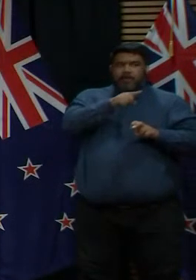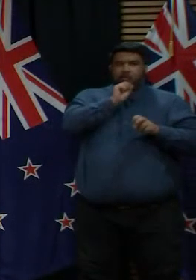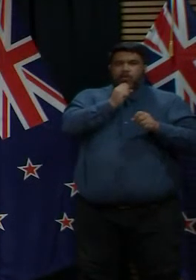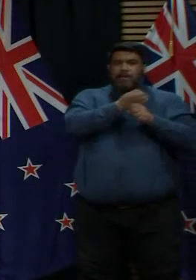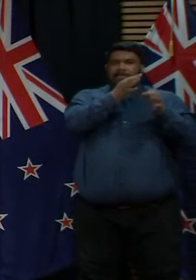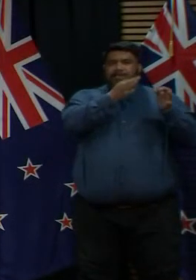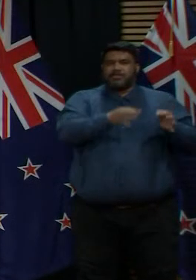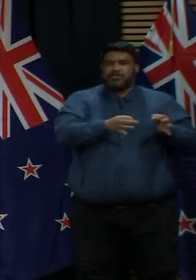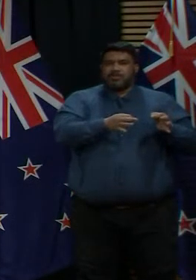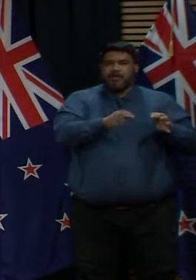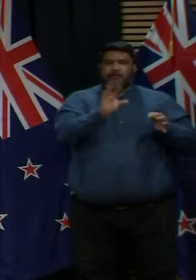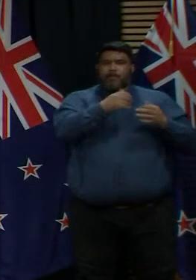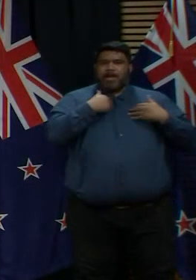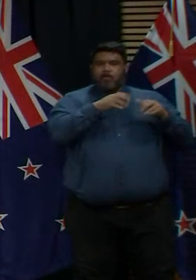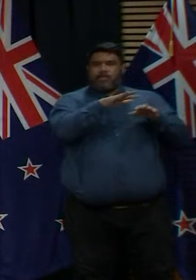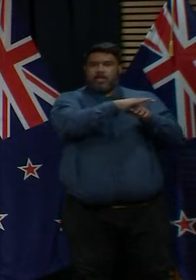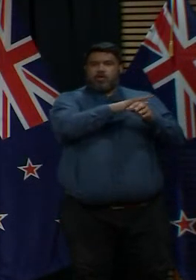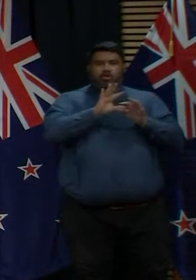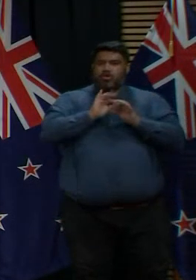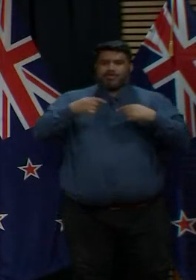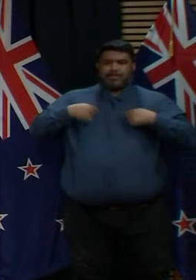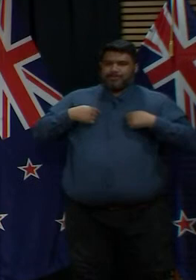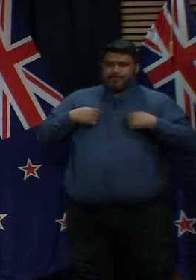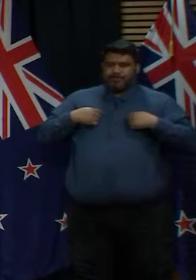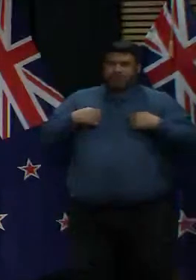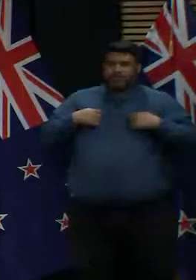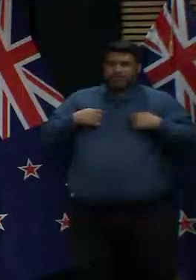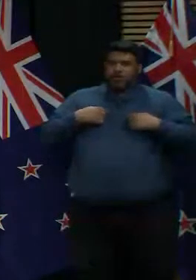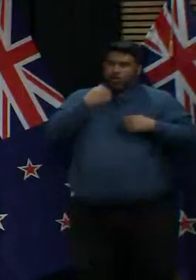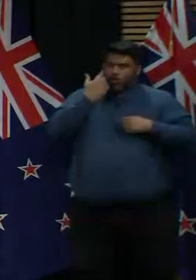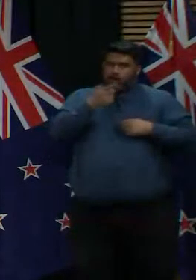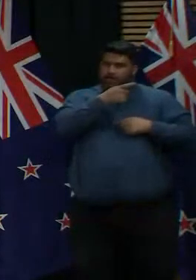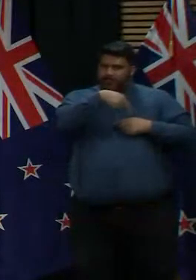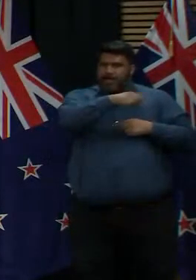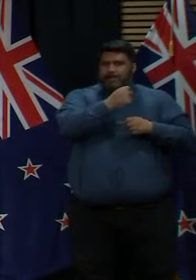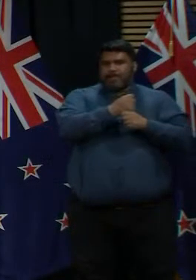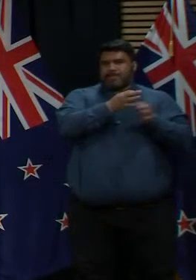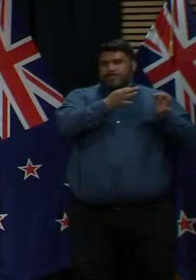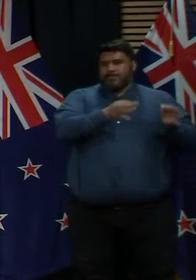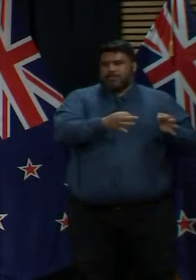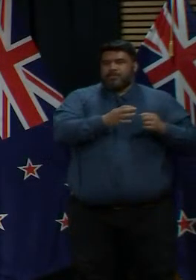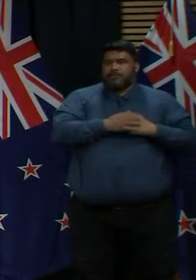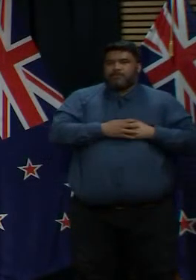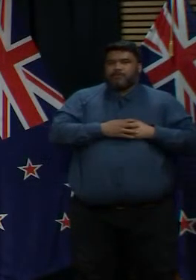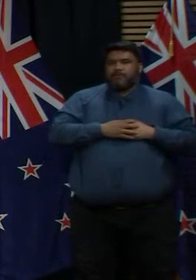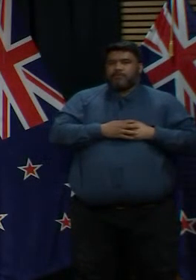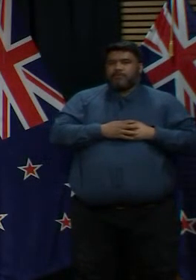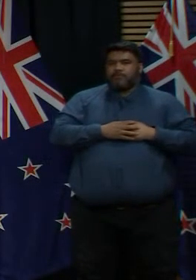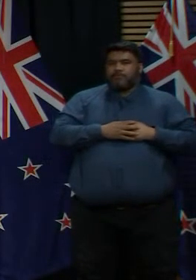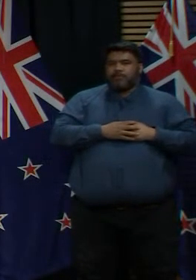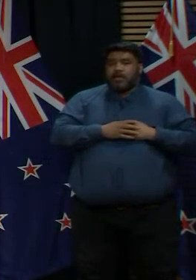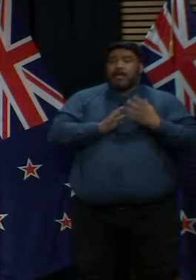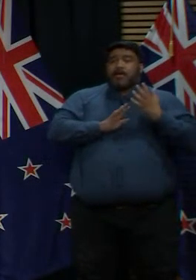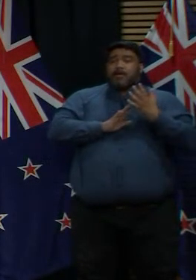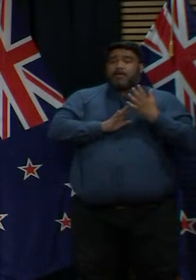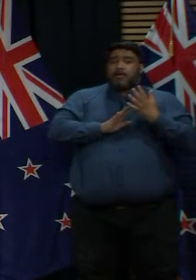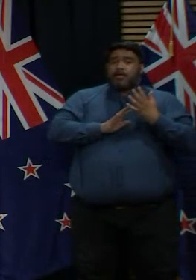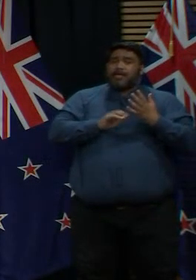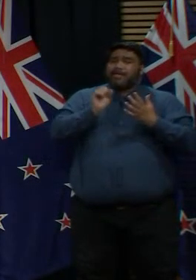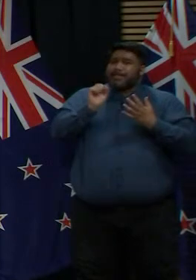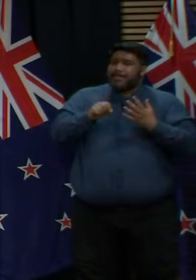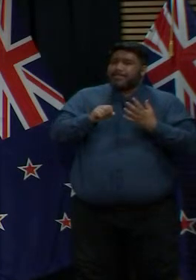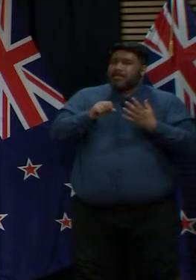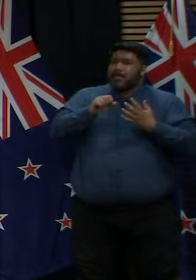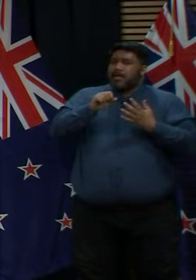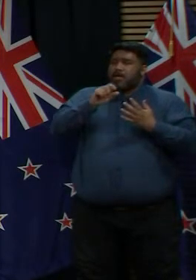decision, always. And so that will be where that decision is made. It demonstrates that it makes it easier to hit some of those targets, but it won't be